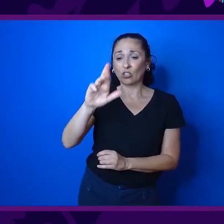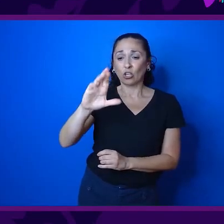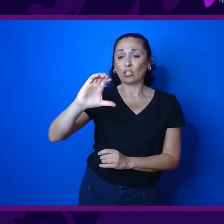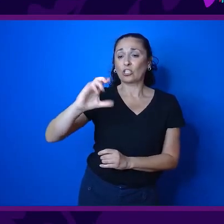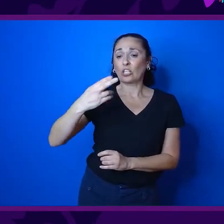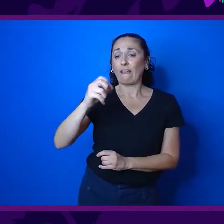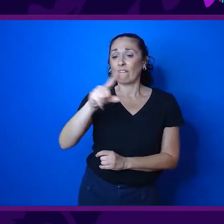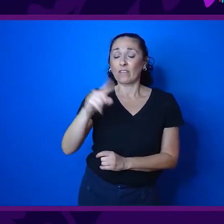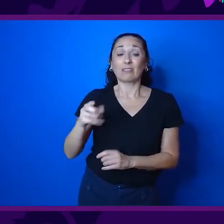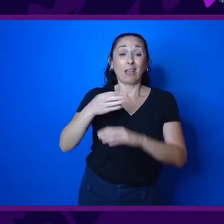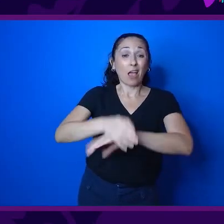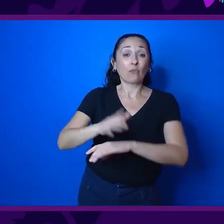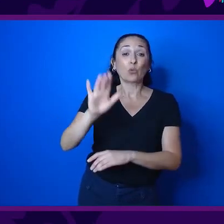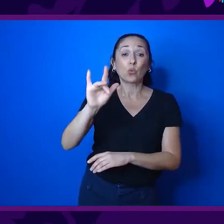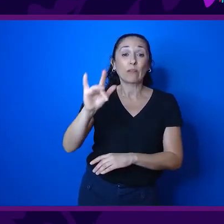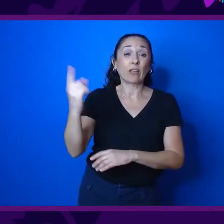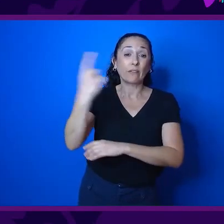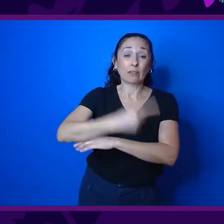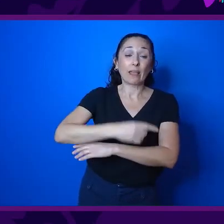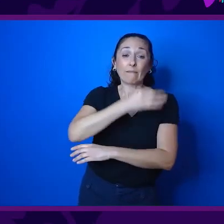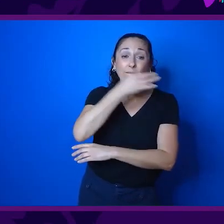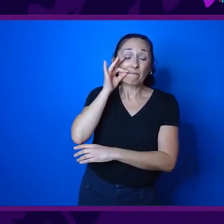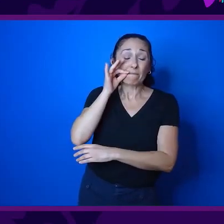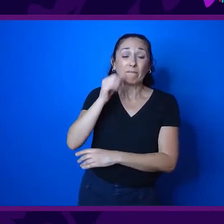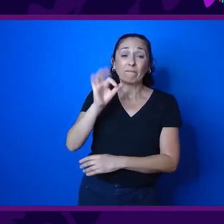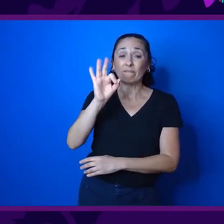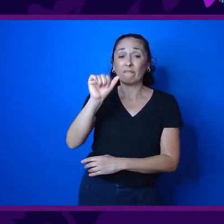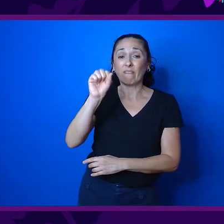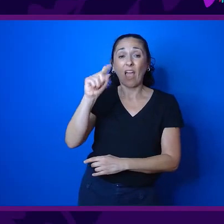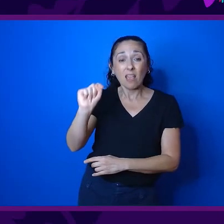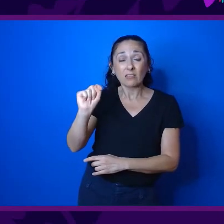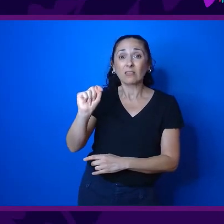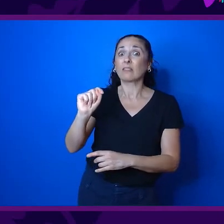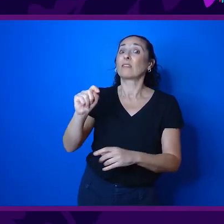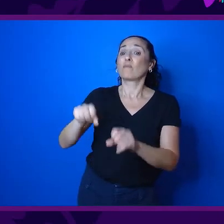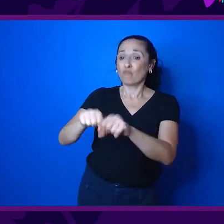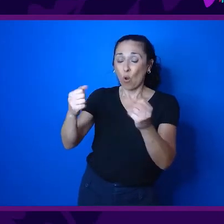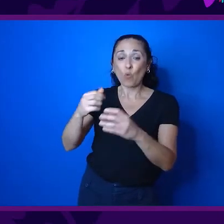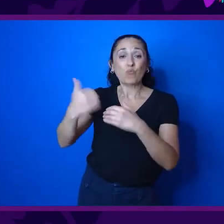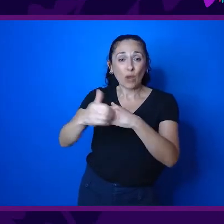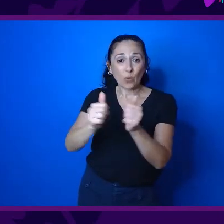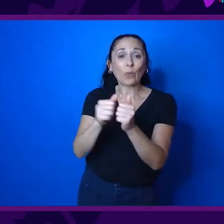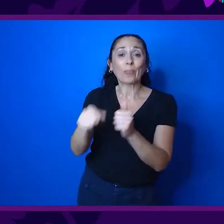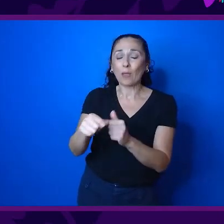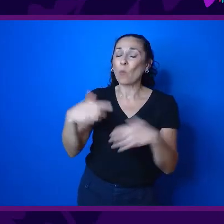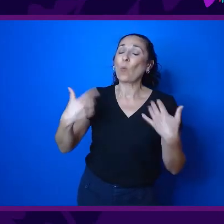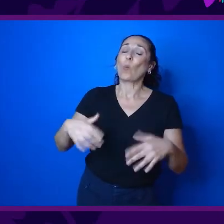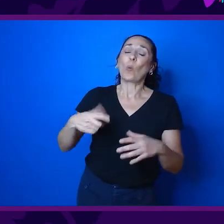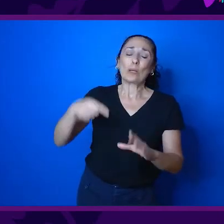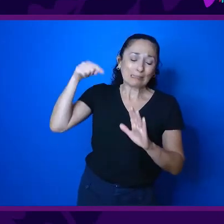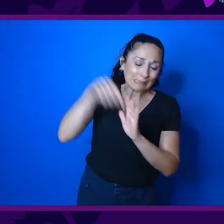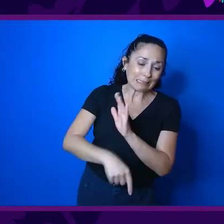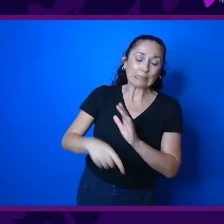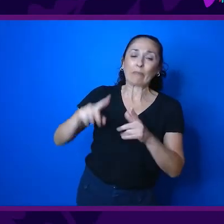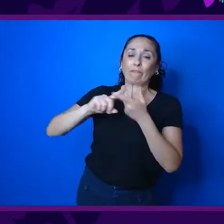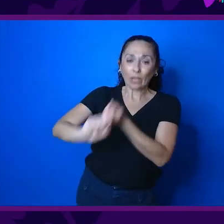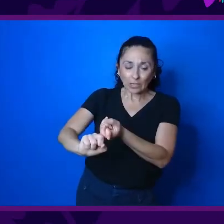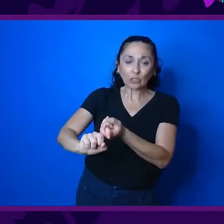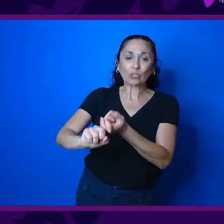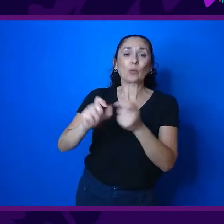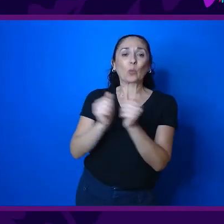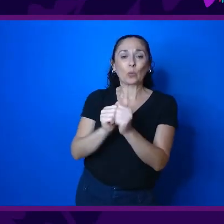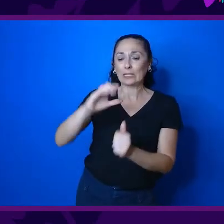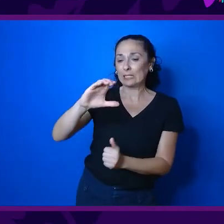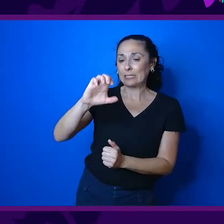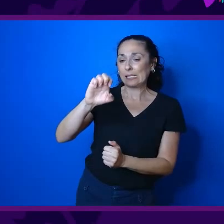broke bread with him. What a moment that was. What a deep friendship my father had with Cesar